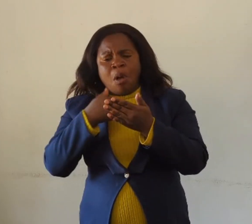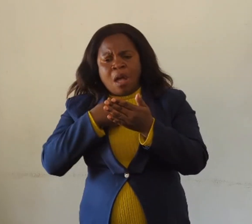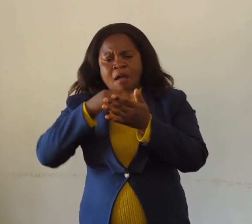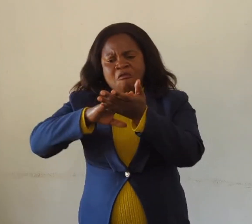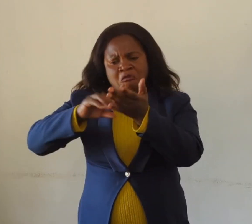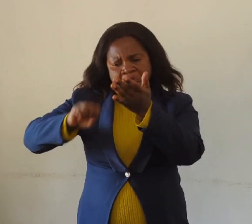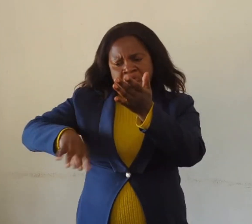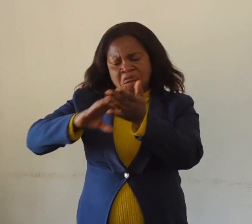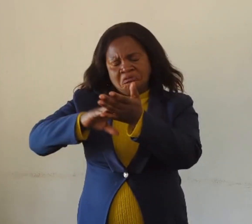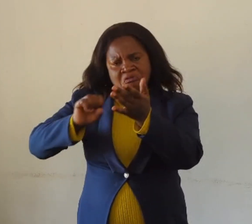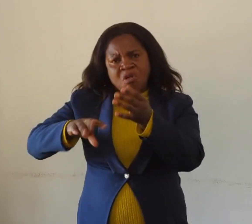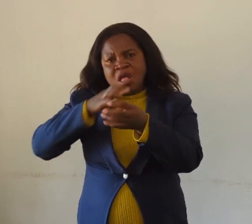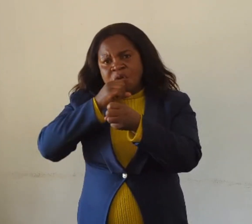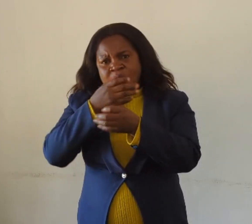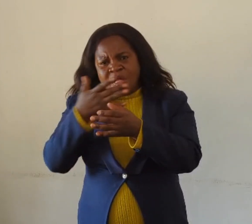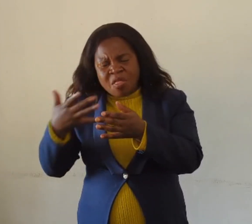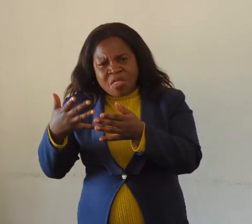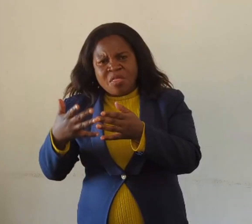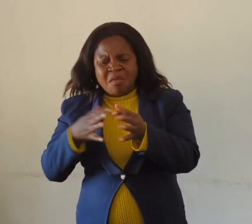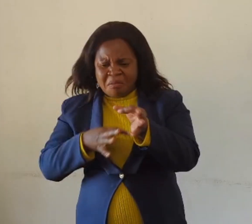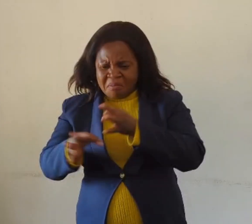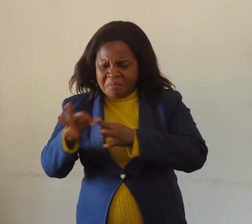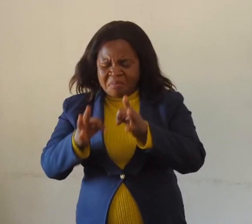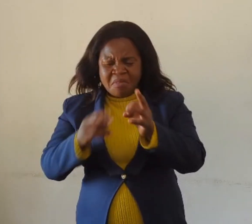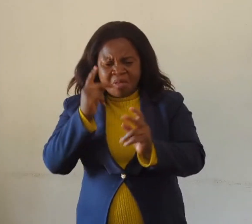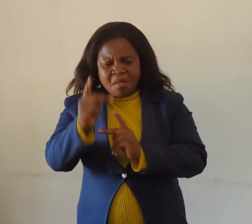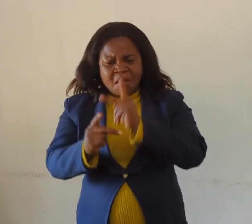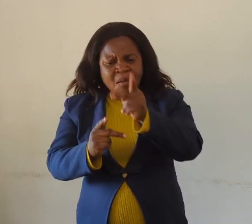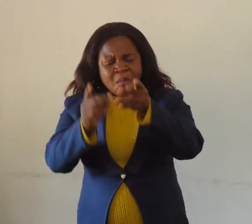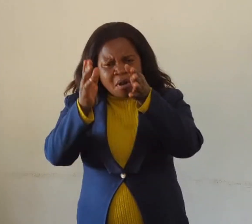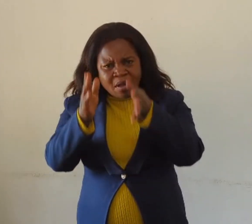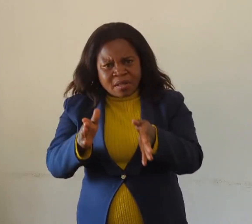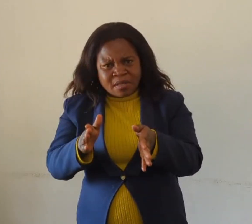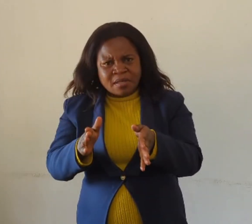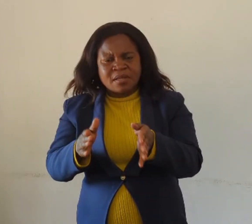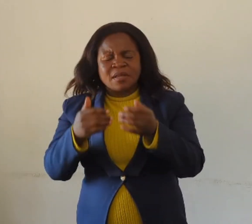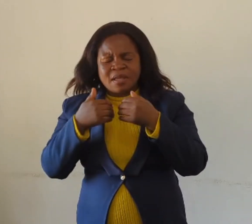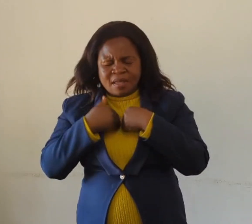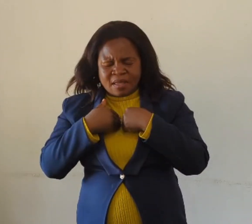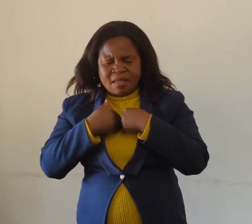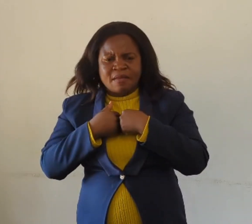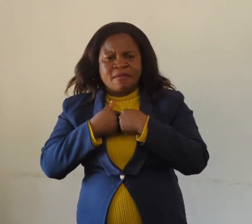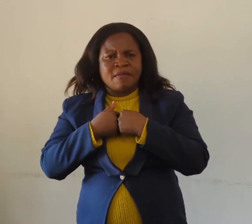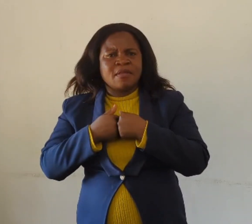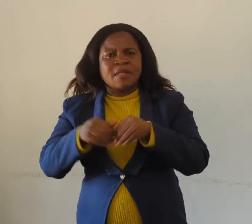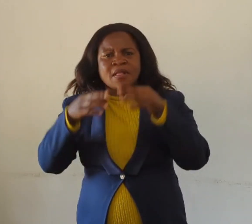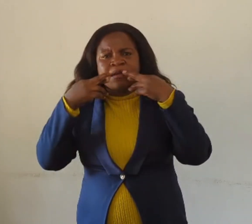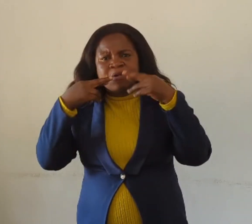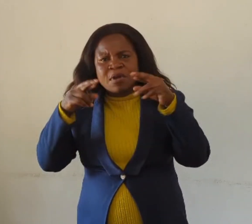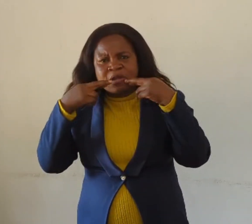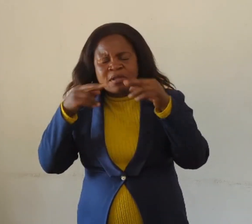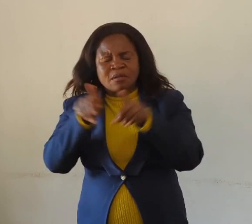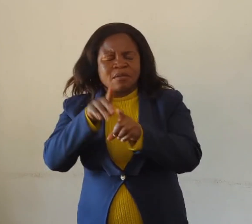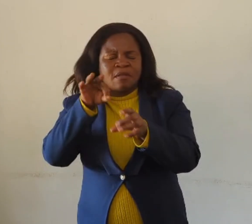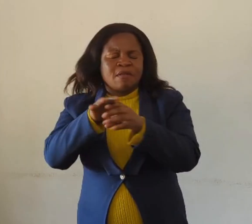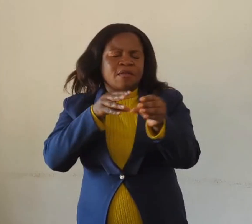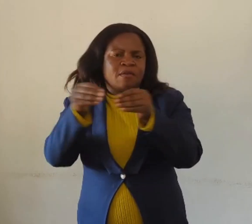stated that procedure concerning provisional results and voting materials, and is replaced